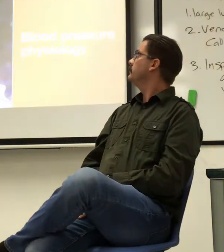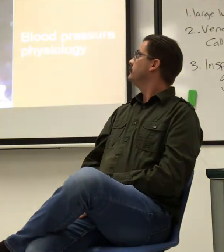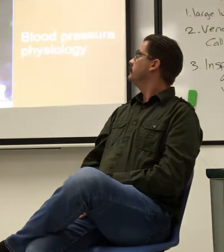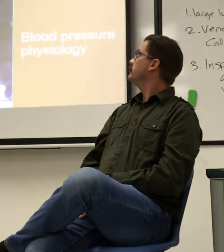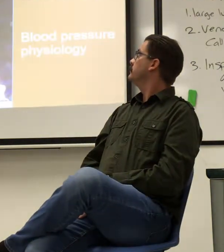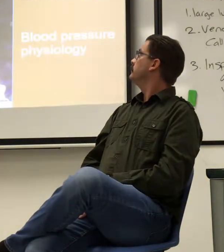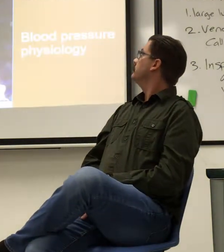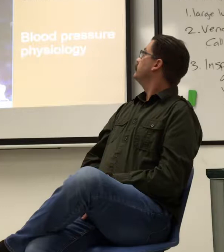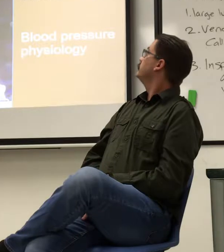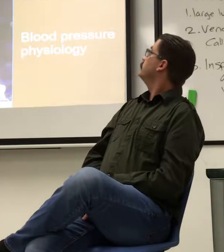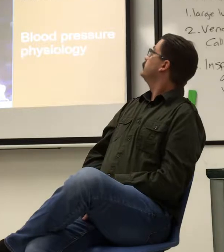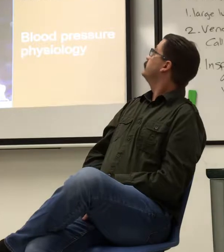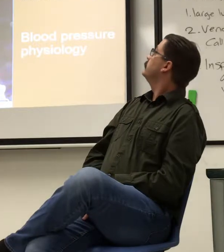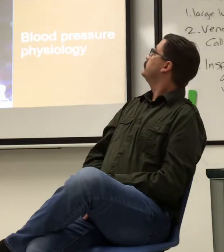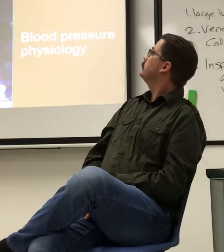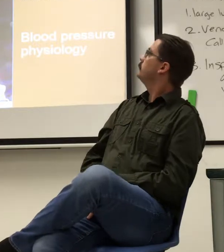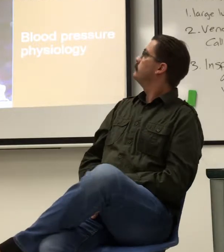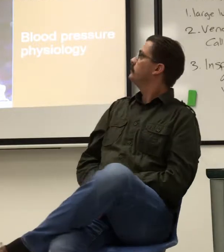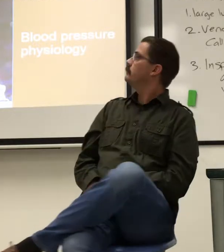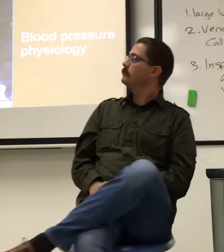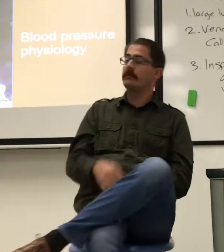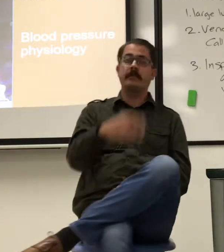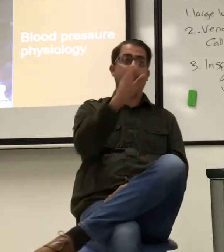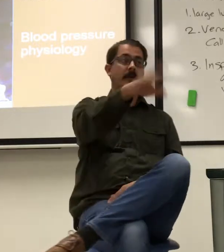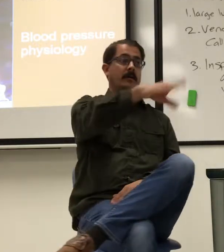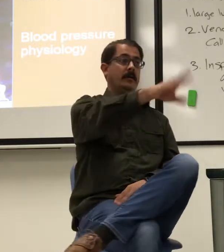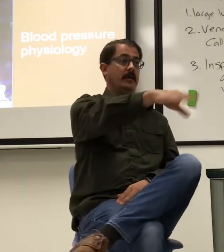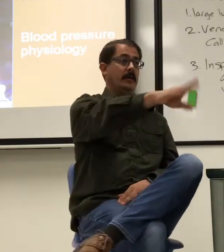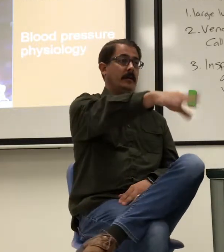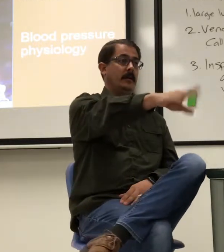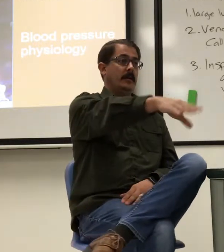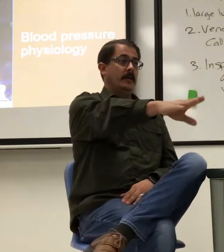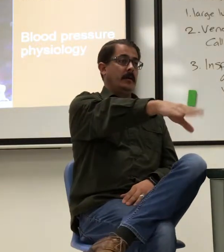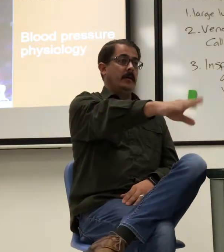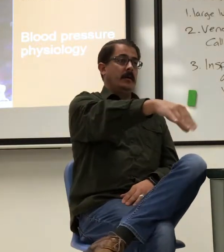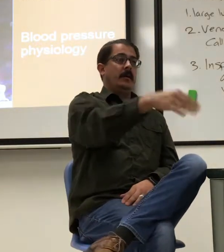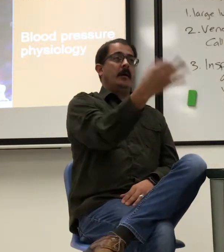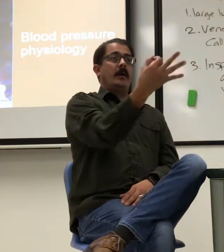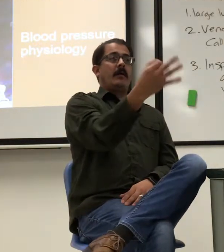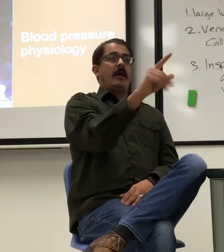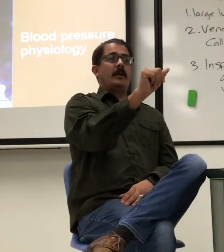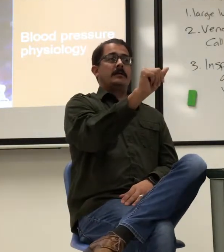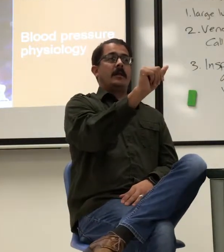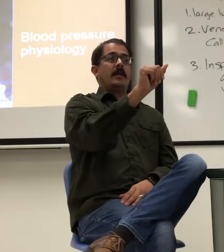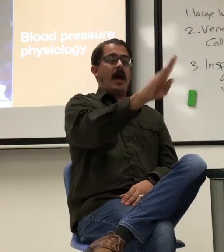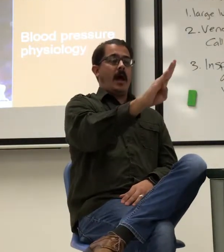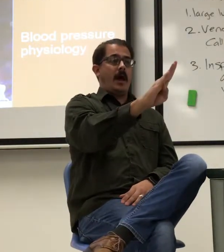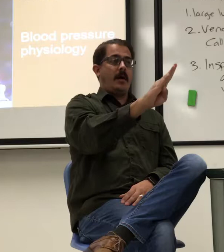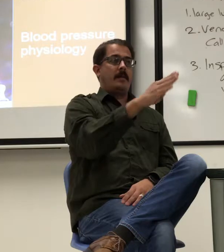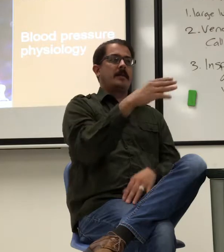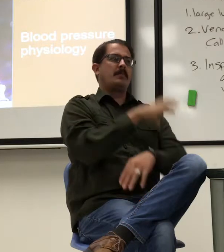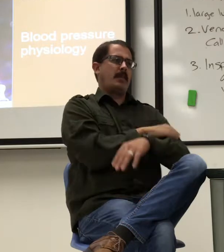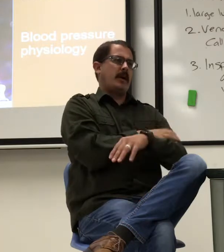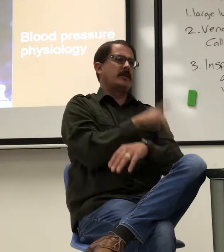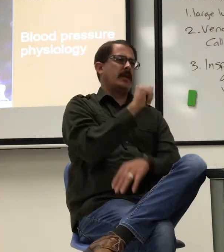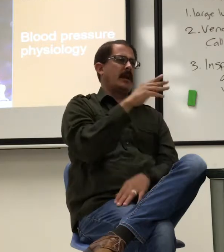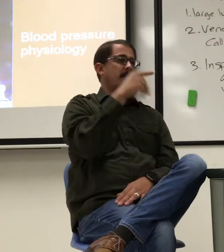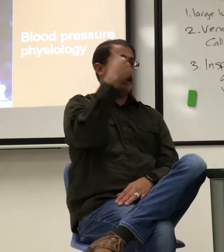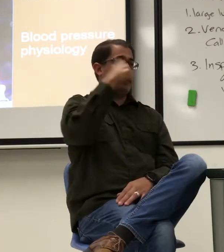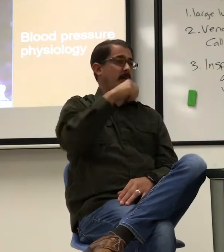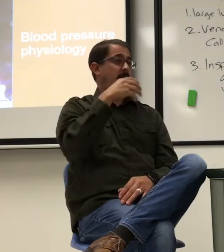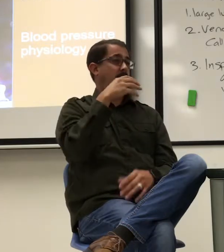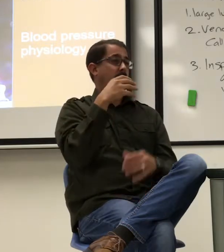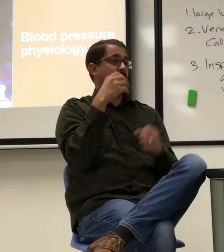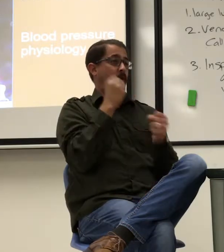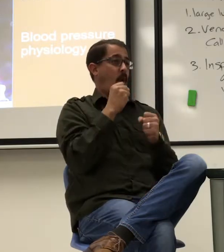So we're still talking about blood pressure. So Friday's lab is a blood pressure physiology lab. So I had mentioned the cold pressor test. I